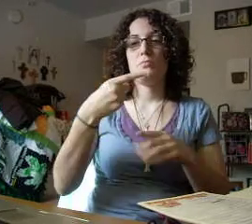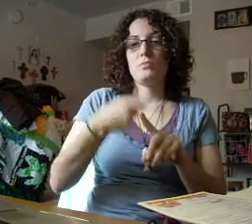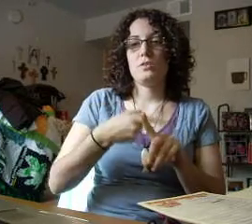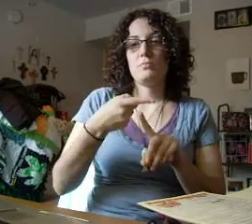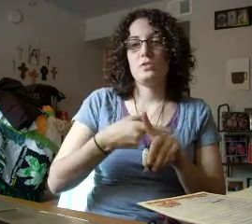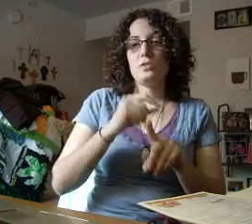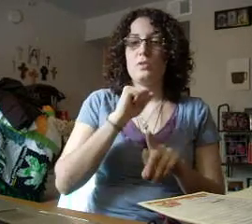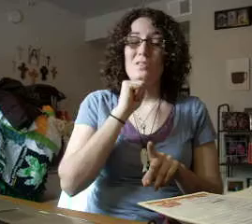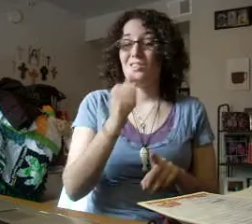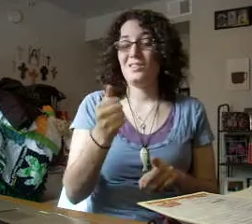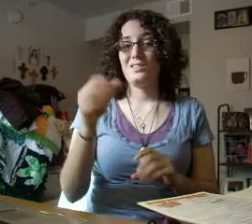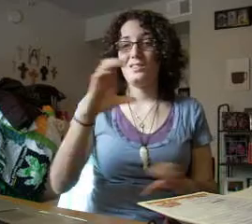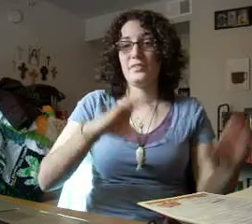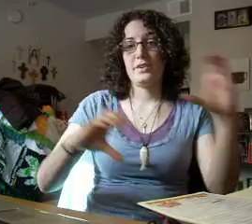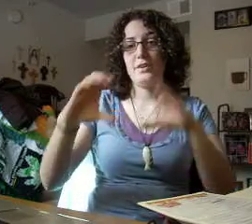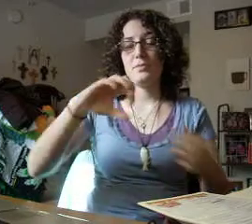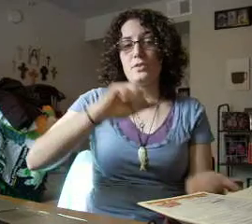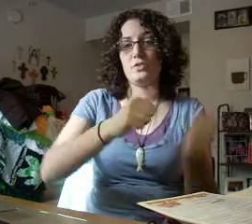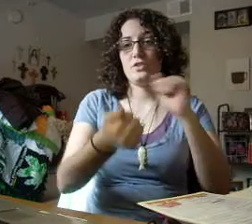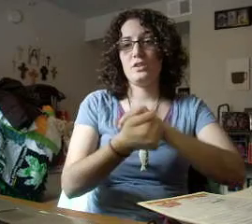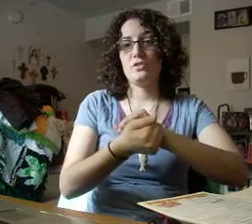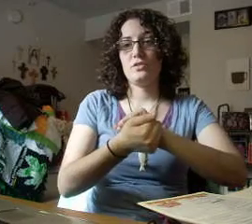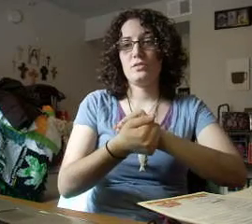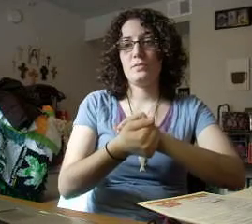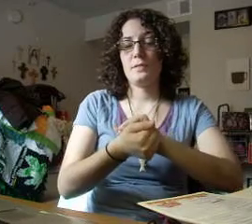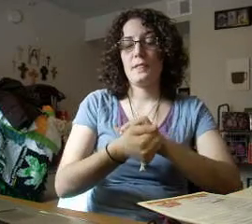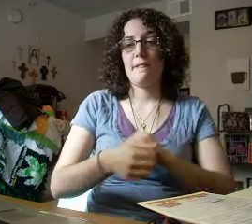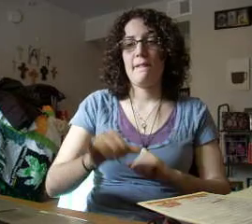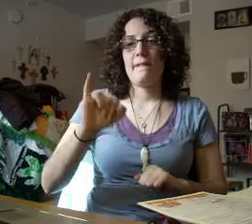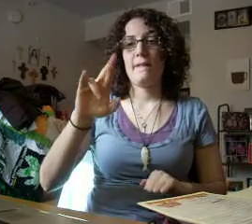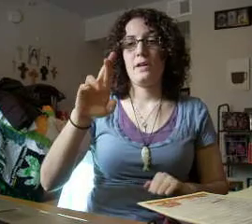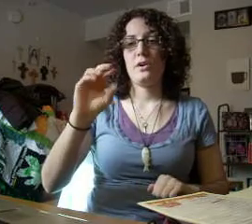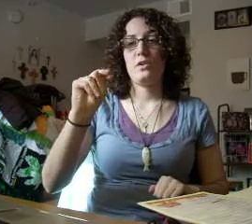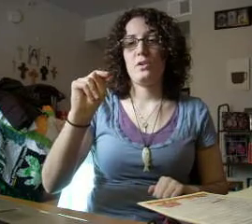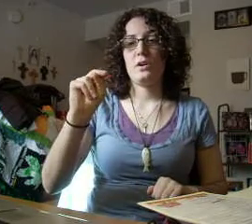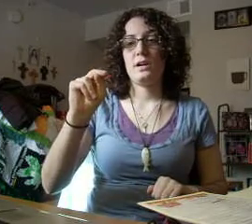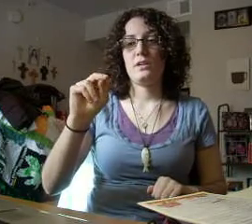is unreacted in the presence of nitrogen is a chemical property of iron.